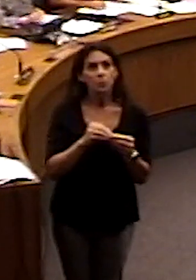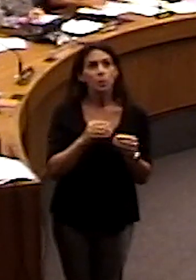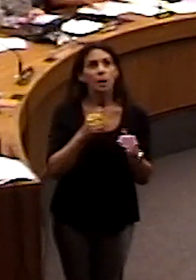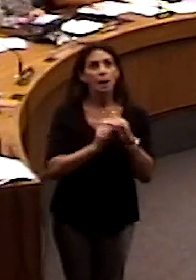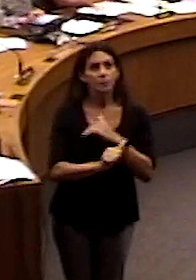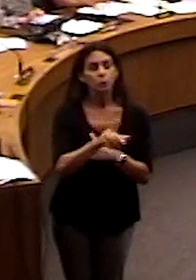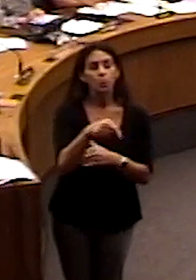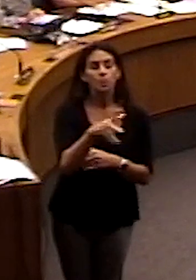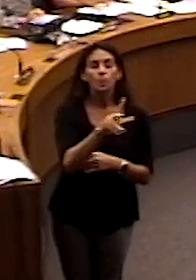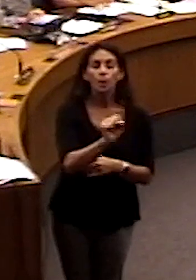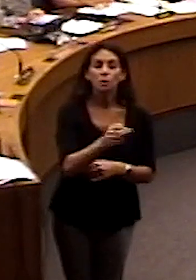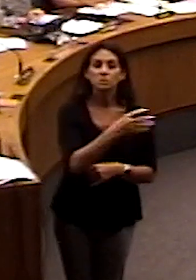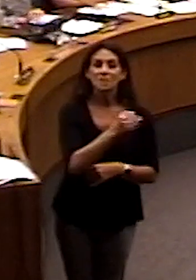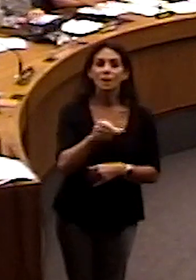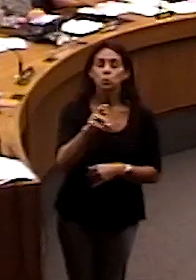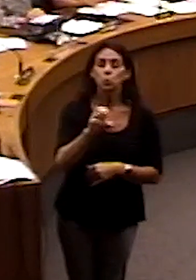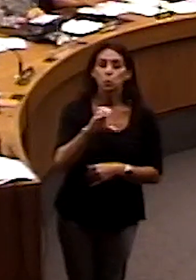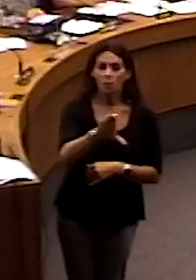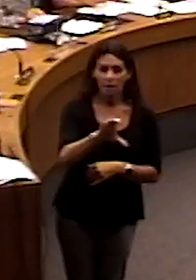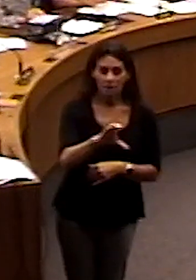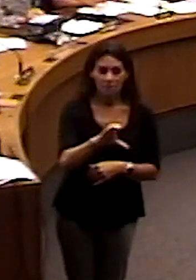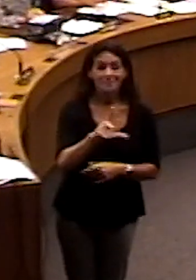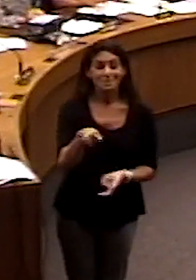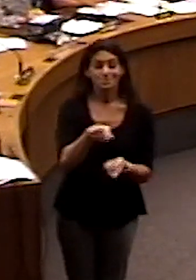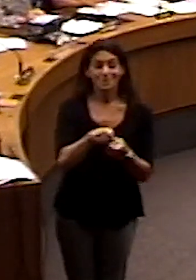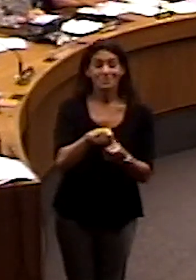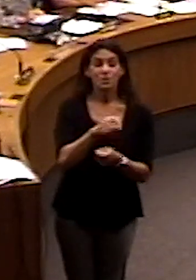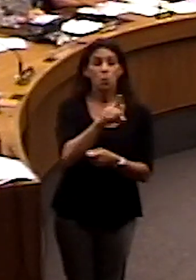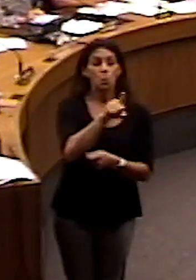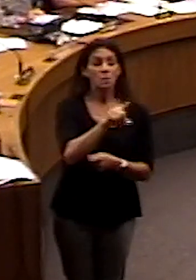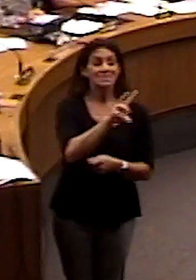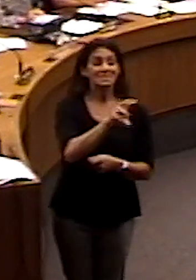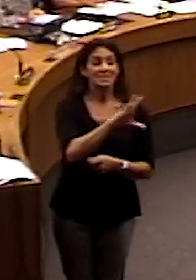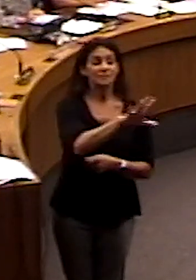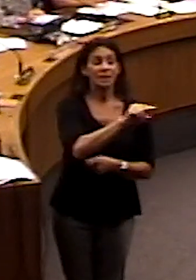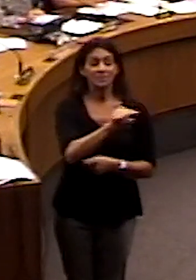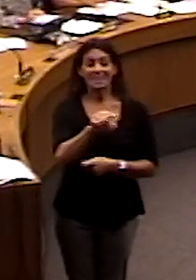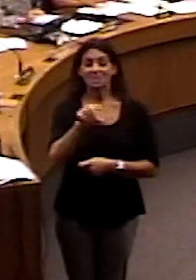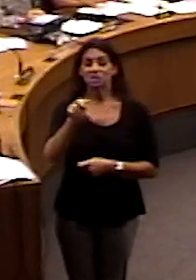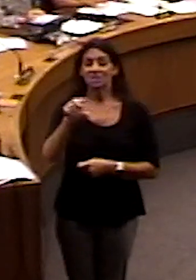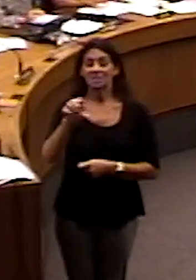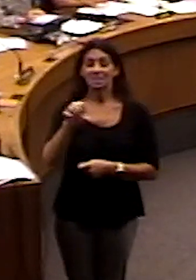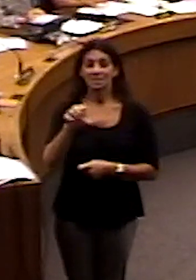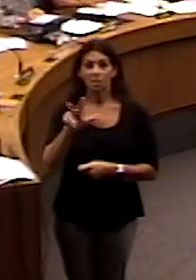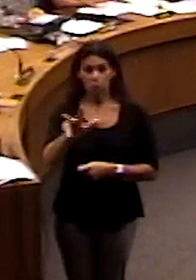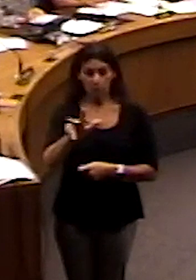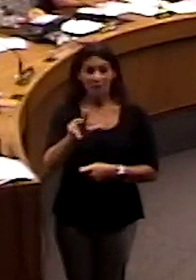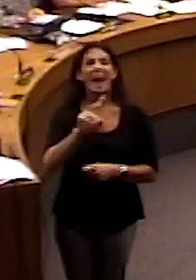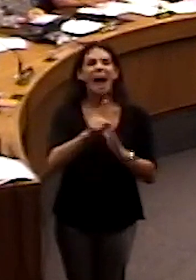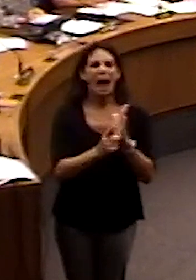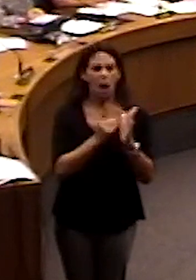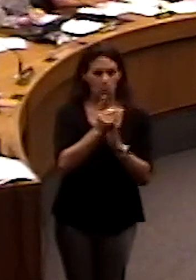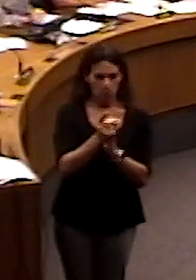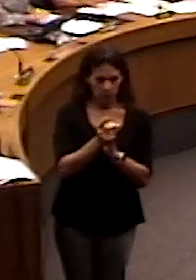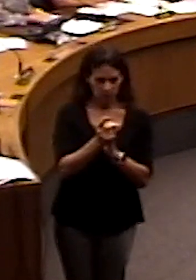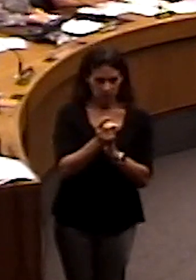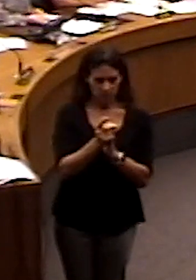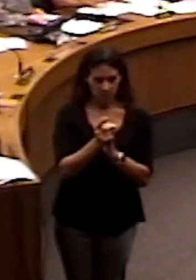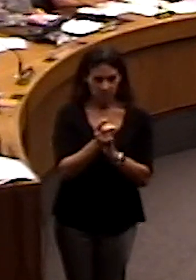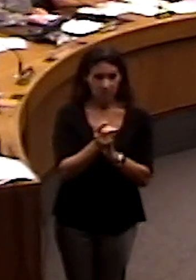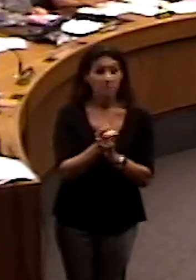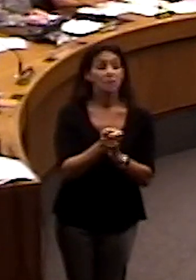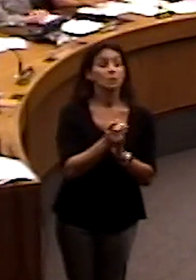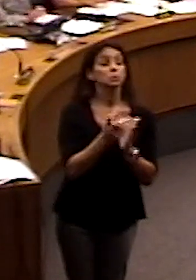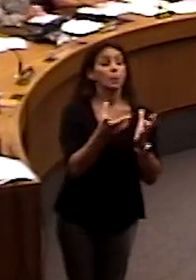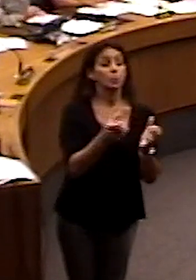Areas, specifically Section 165-3, entitled Hours. The purpose of Ordinance 27 of 2023 is to